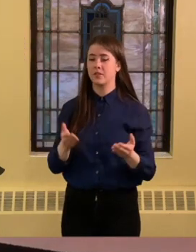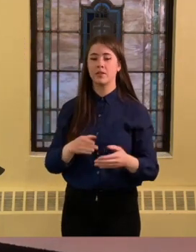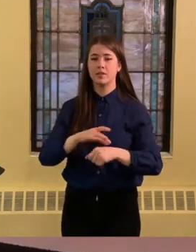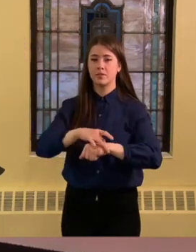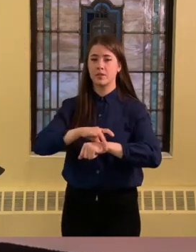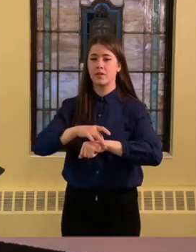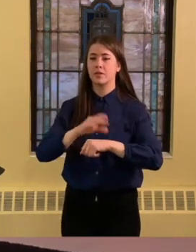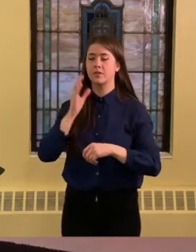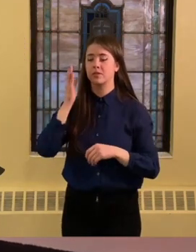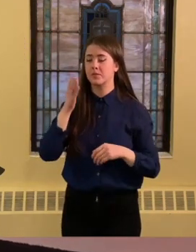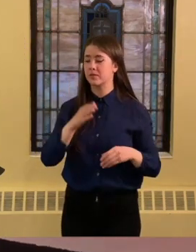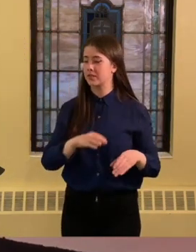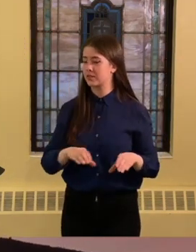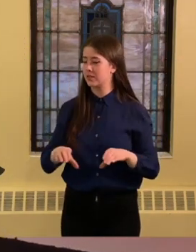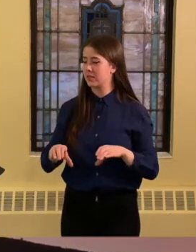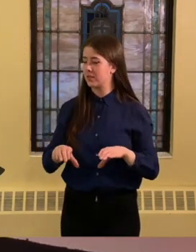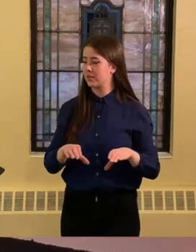heaven on this earth be